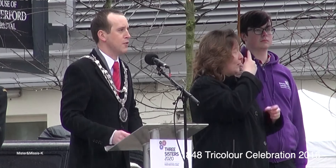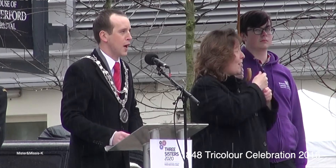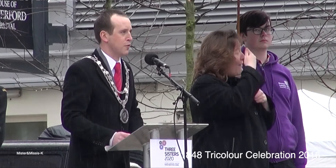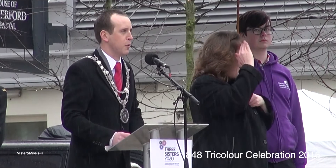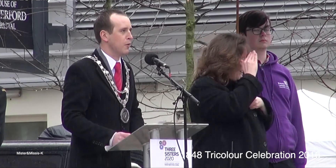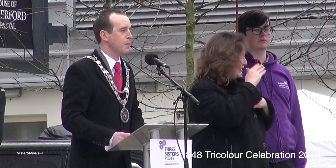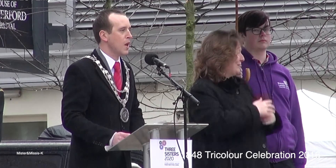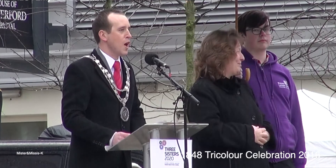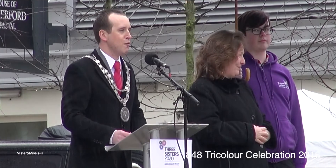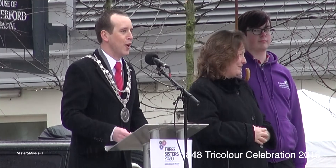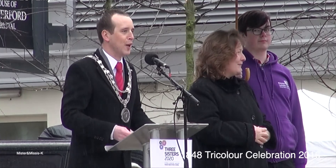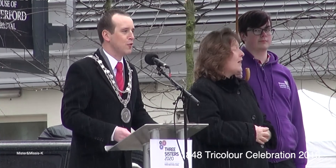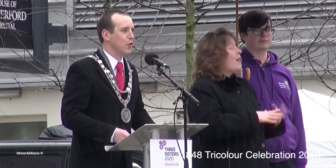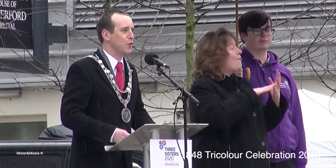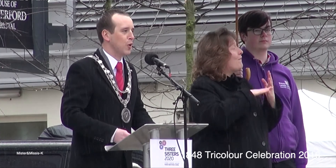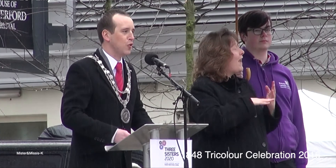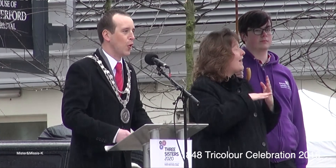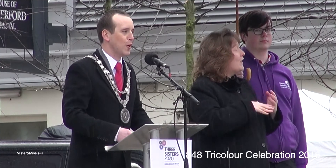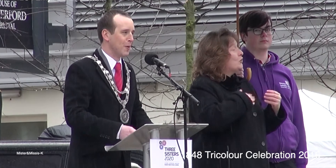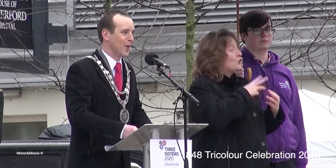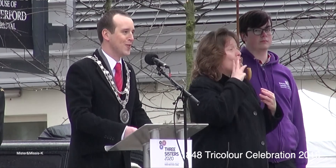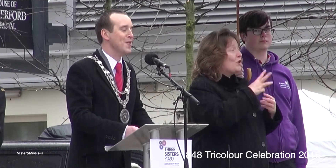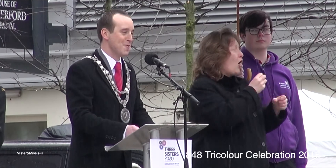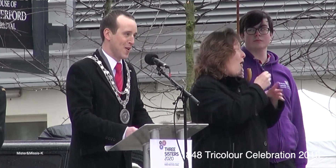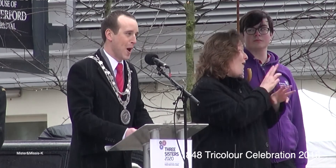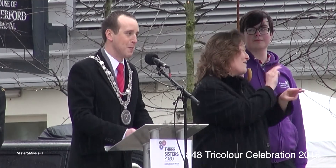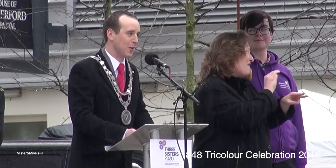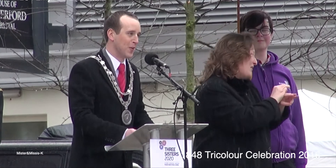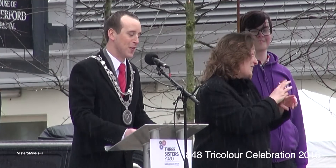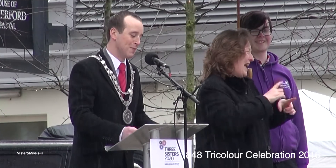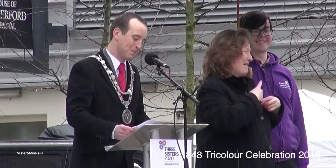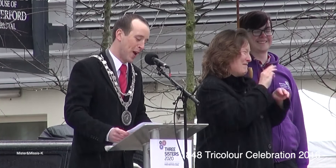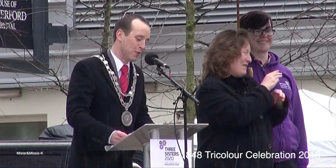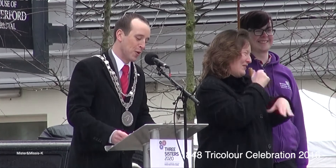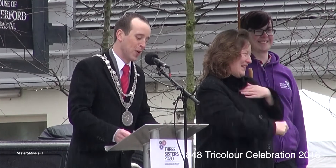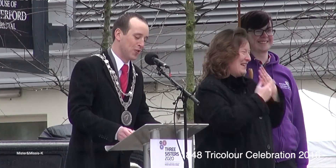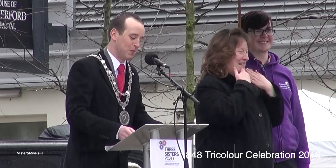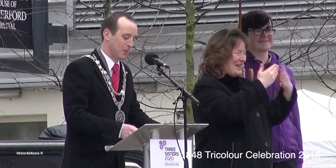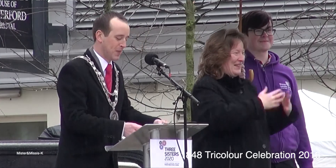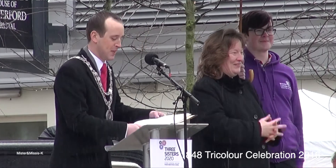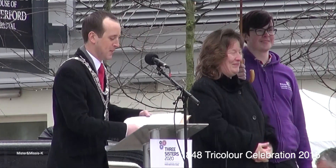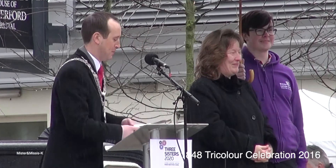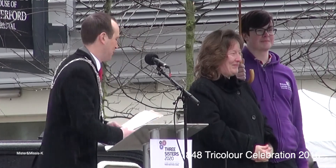and its diaspora. And finally, just to wish all the mothers a very happy Mother's Day. Thank you very